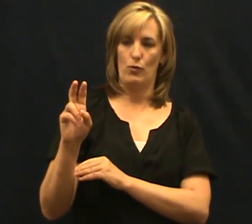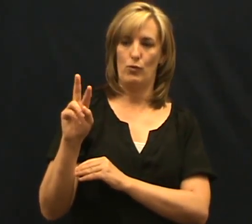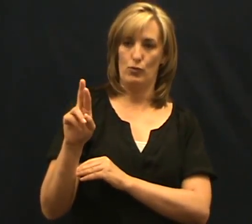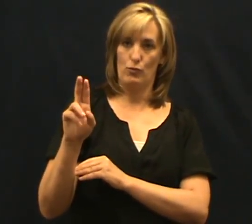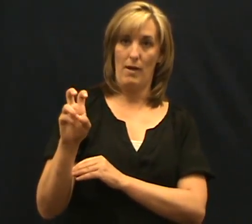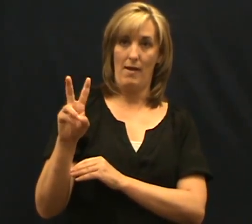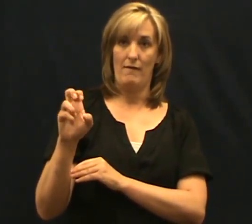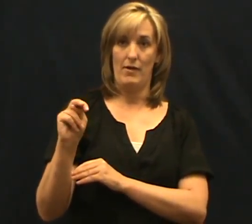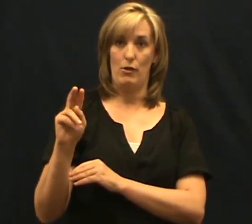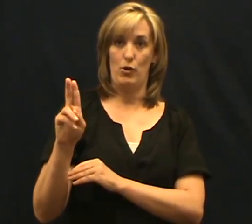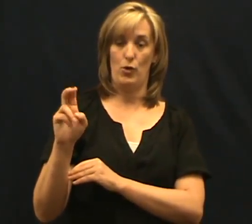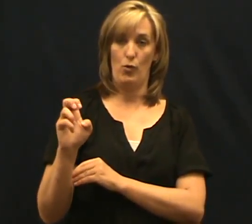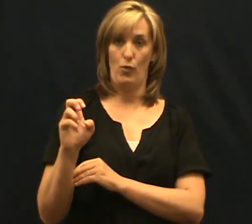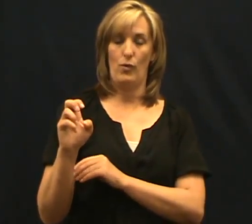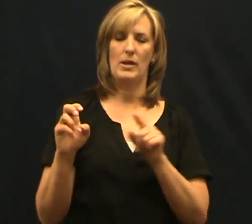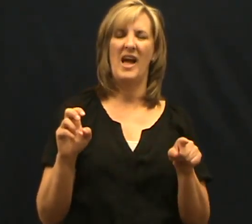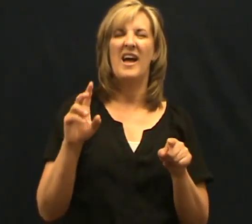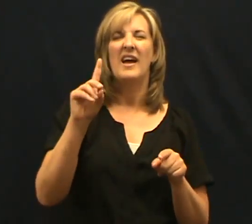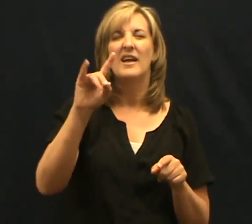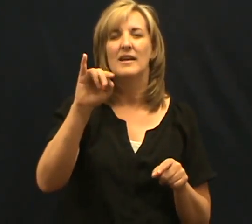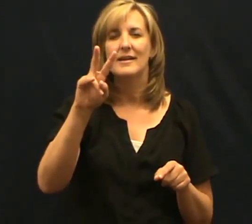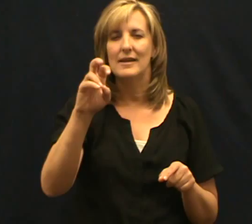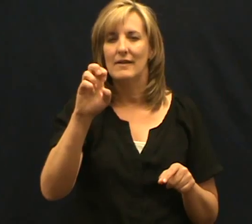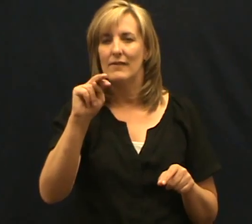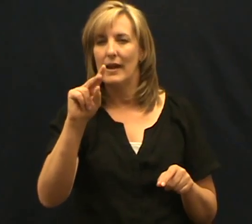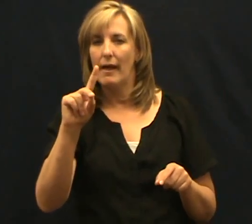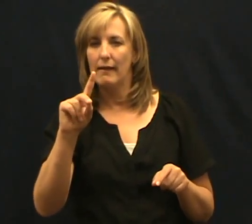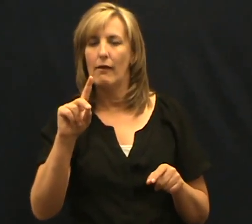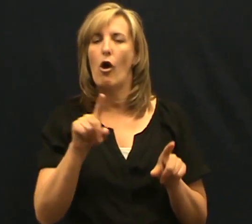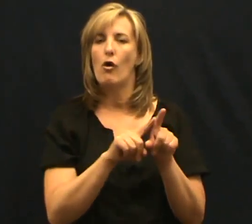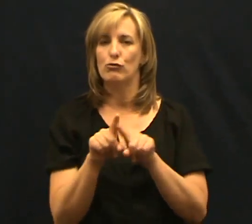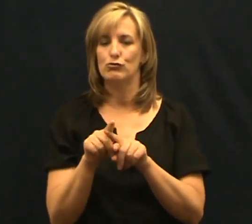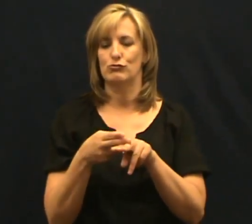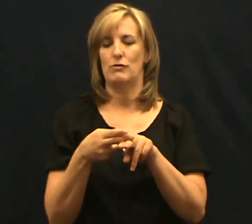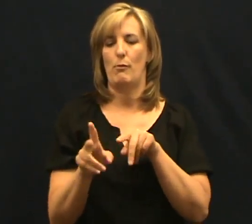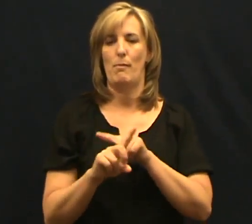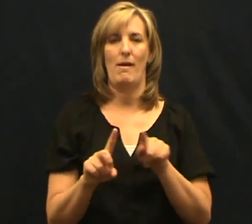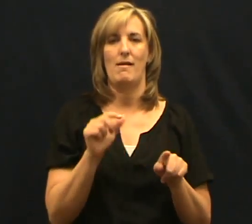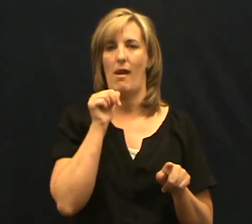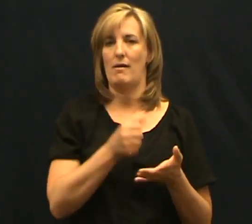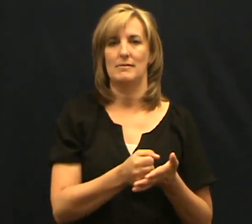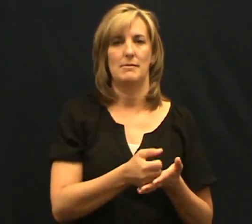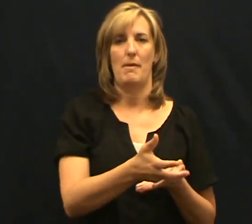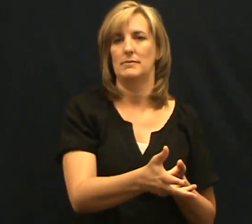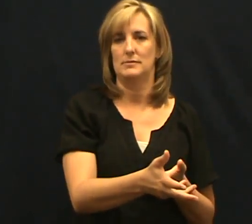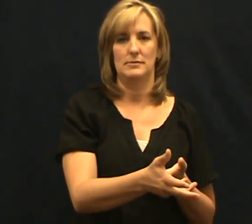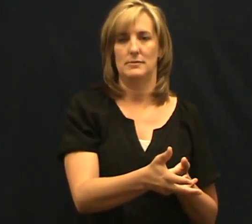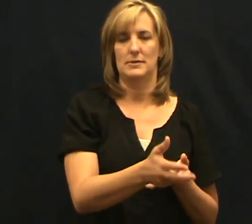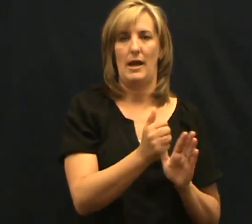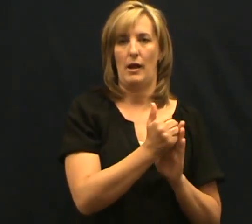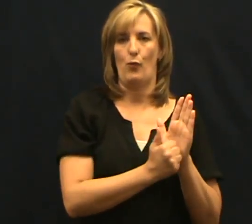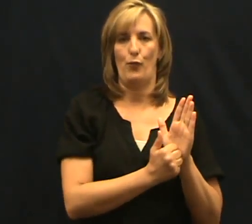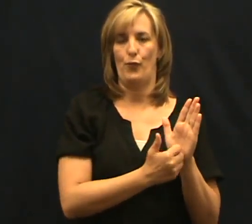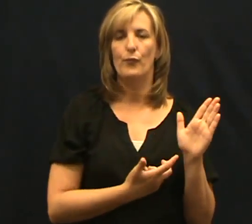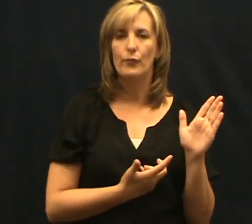also a temporary account, but it is not an expense account. But we want to show how much we declare and